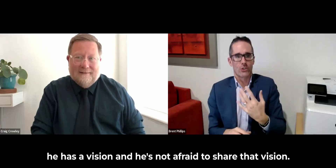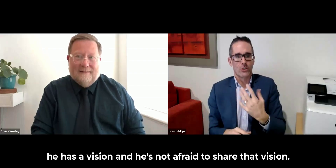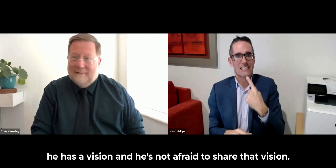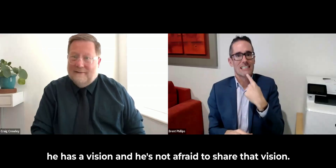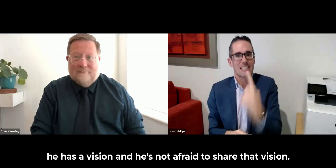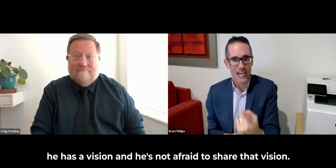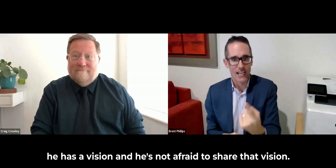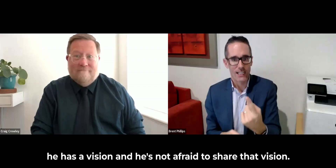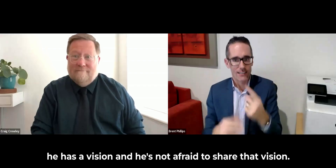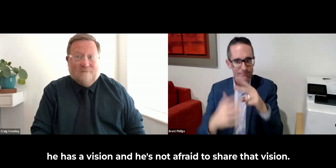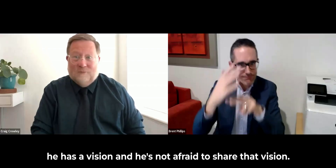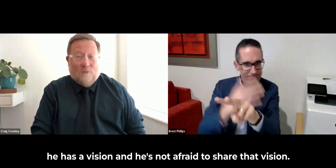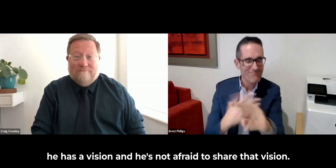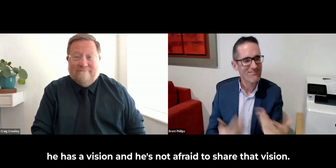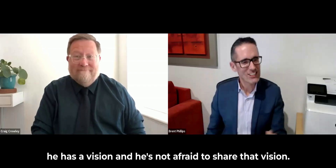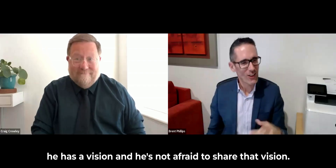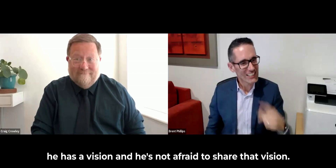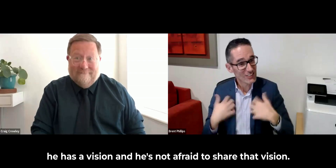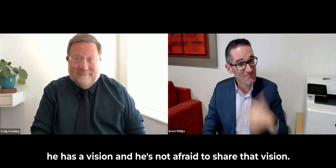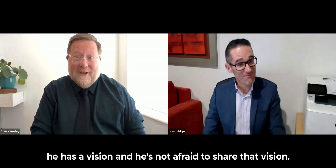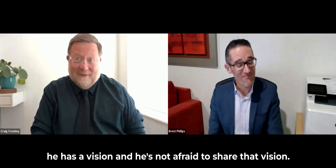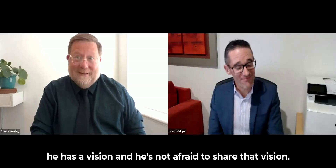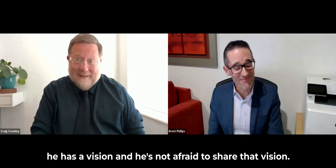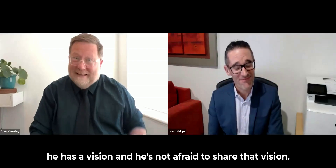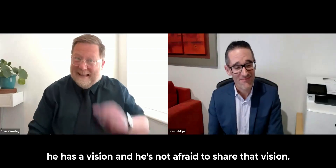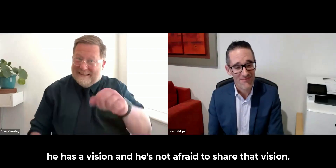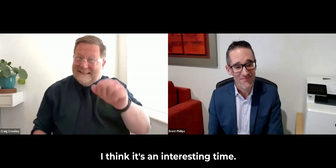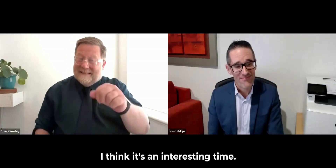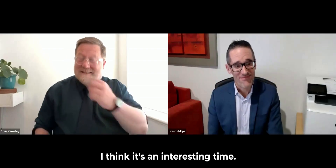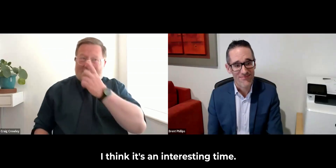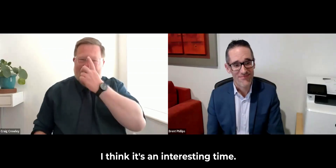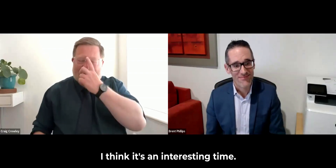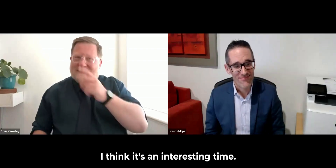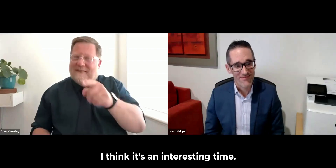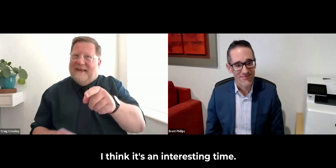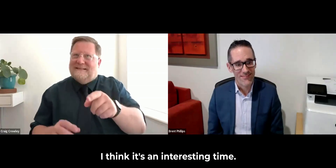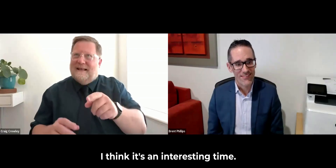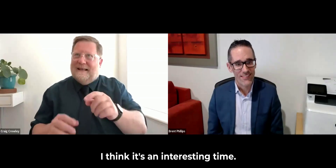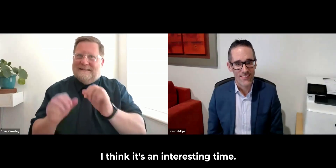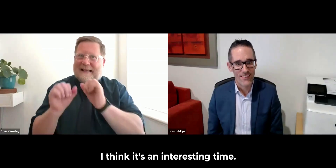has a vision and he's not afraid to share that vision. I think it's an interesting time.